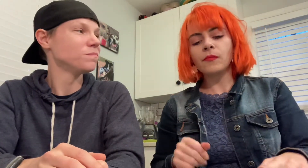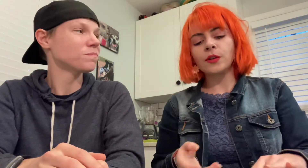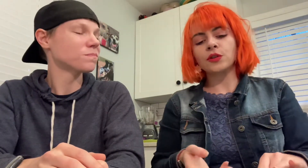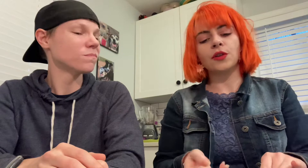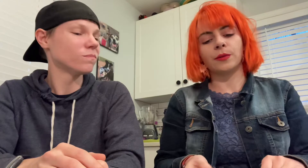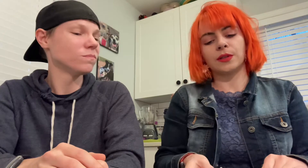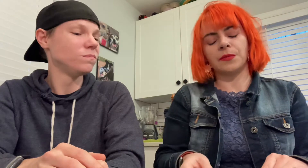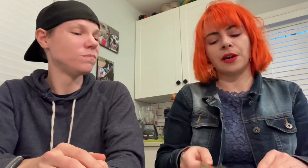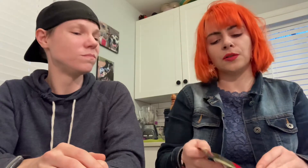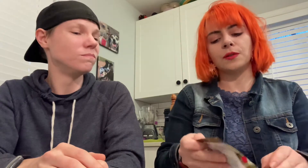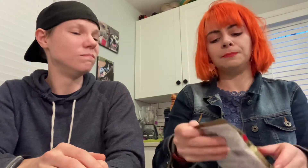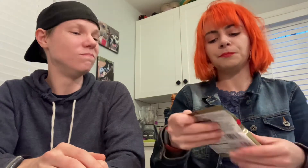She thought it was something else.